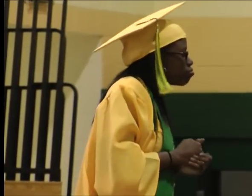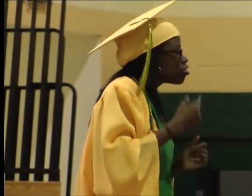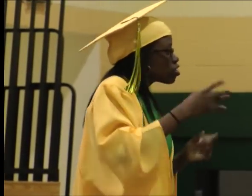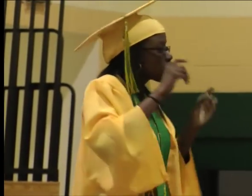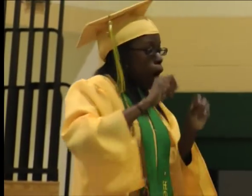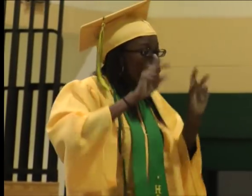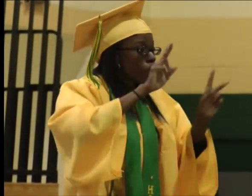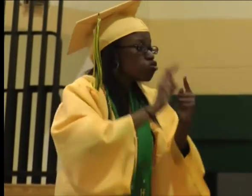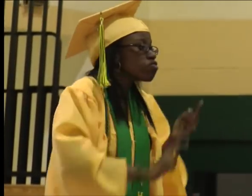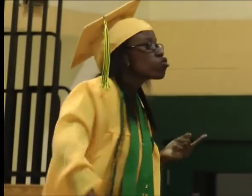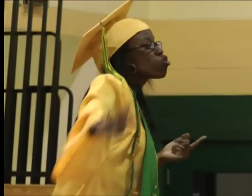being involved in sports.